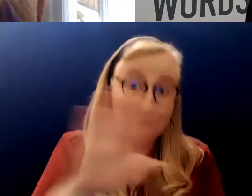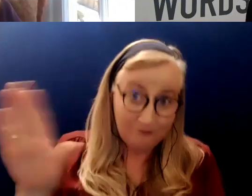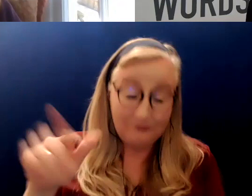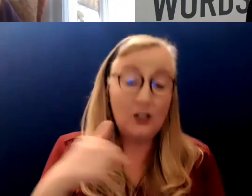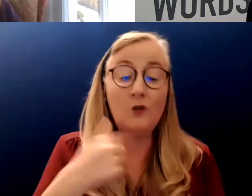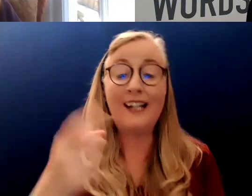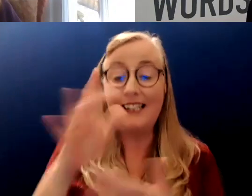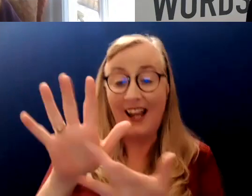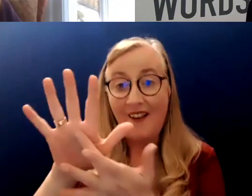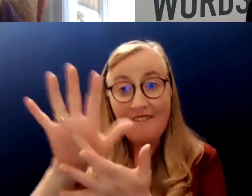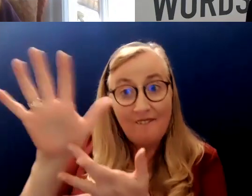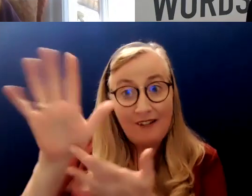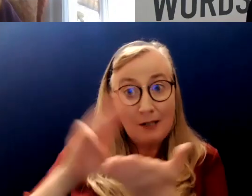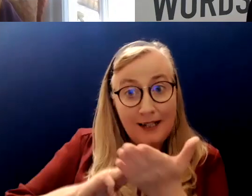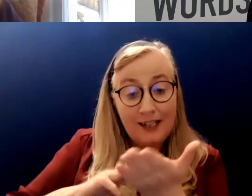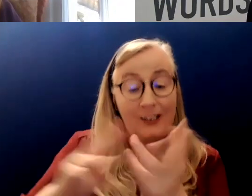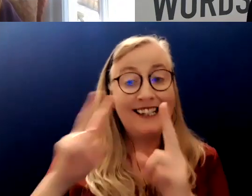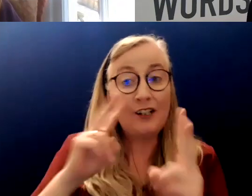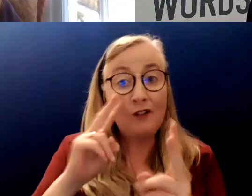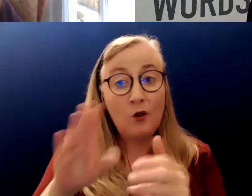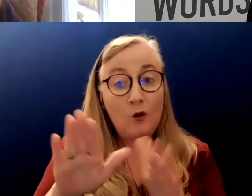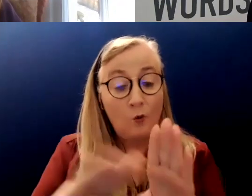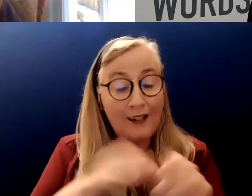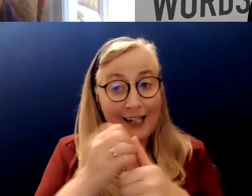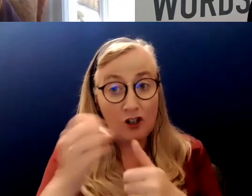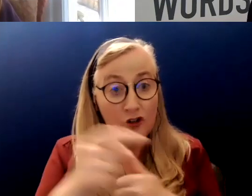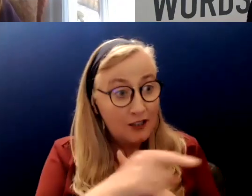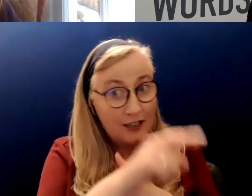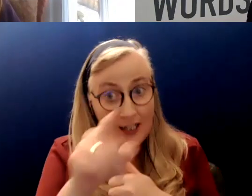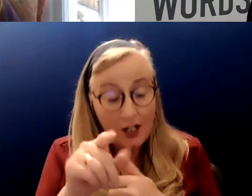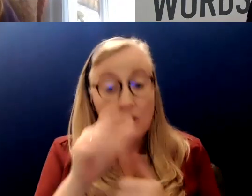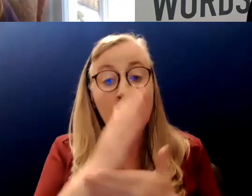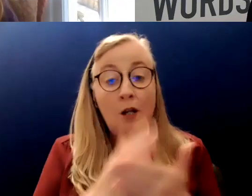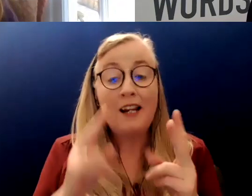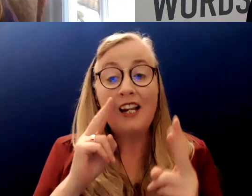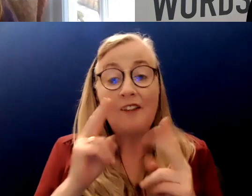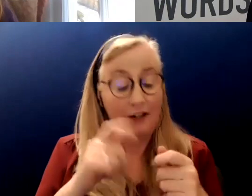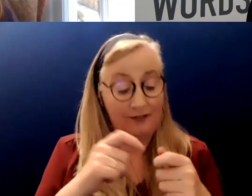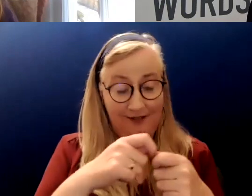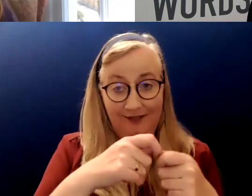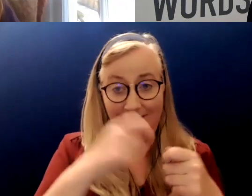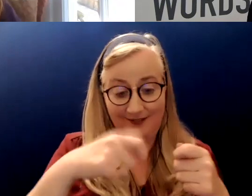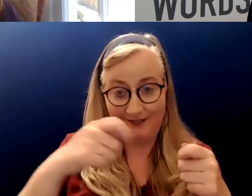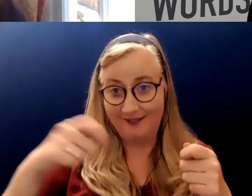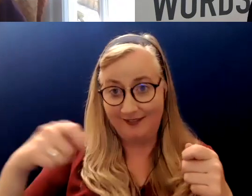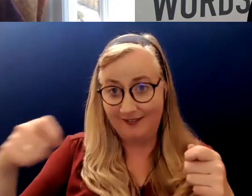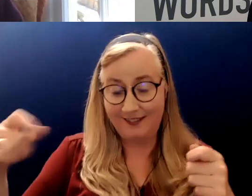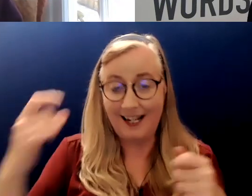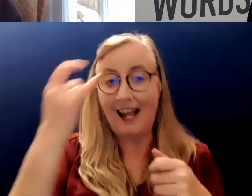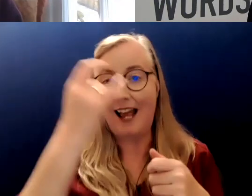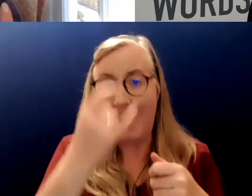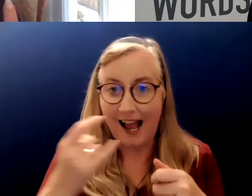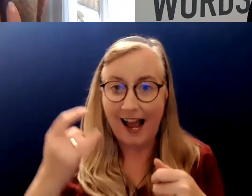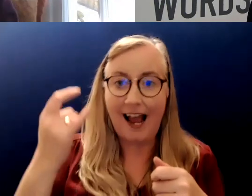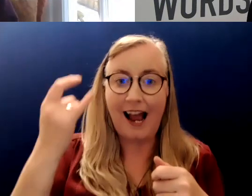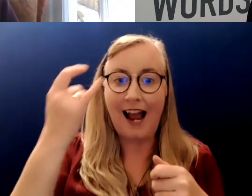15-minute interviews, and those interviews in some cases went on for hours. It's as though we